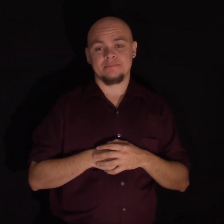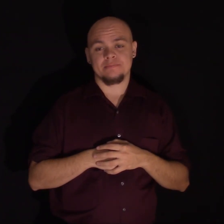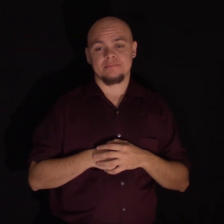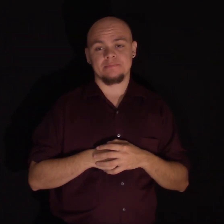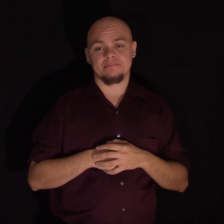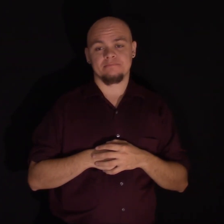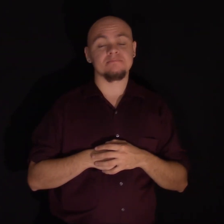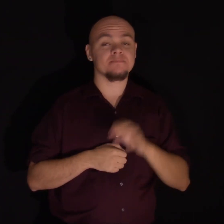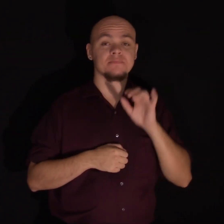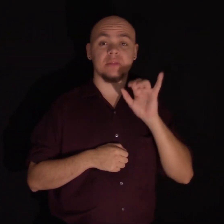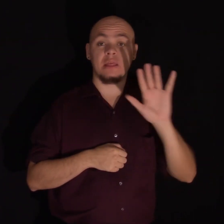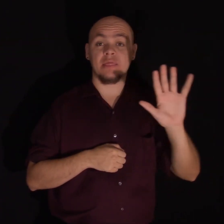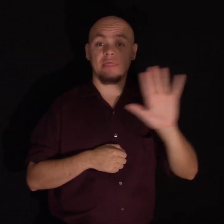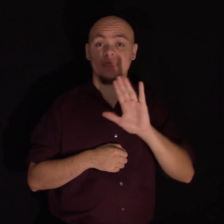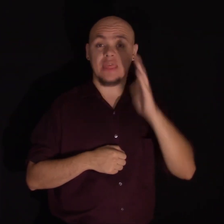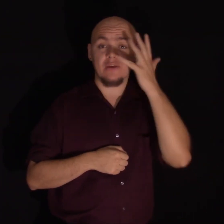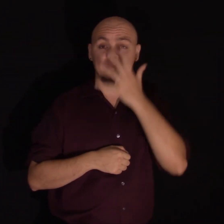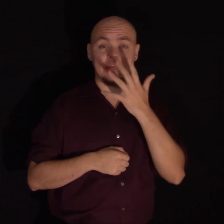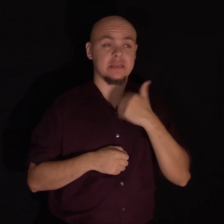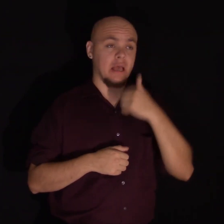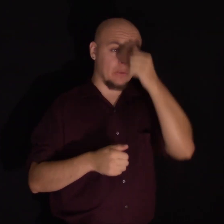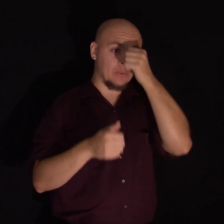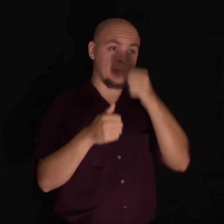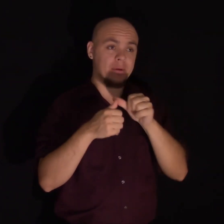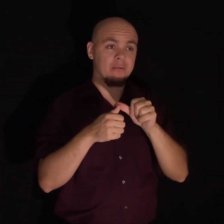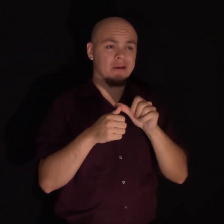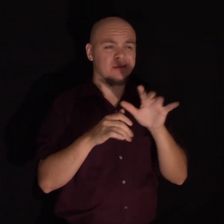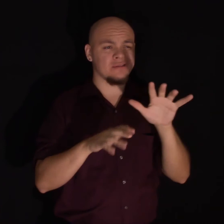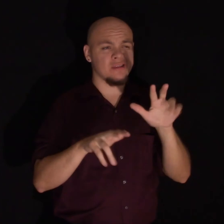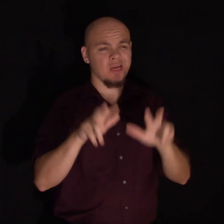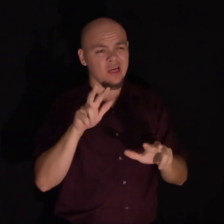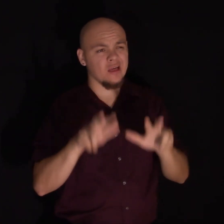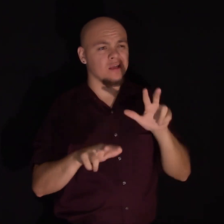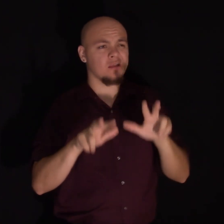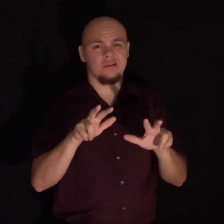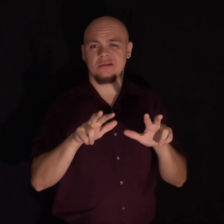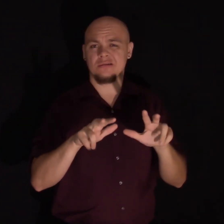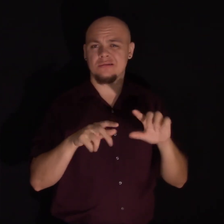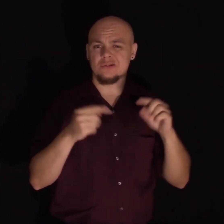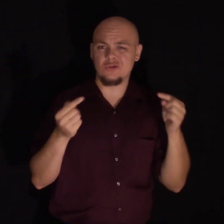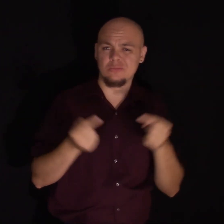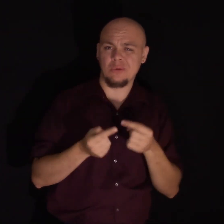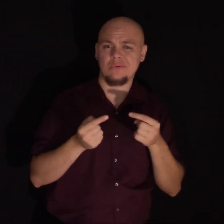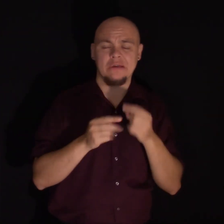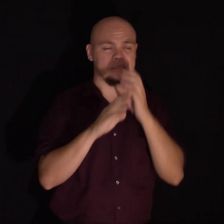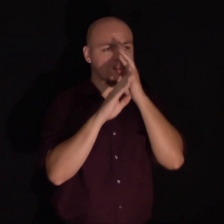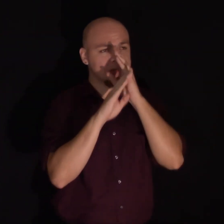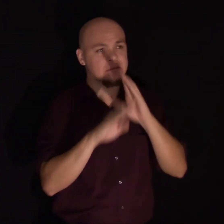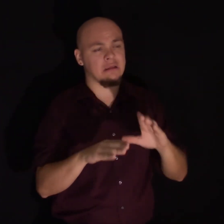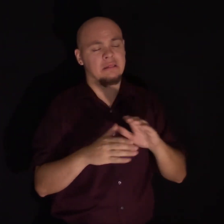I still remember their faces, you know. It was so awkward and painful and silent.